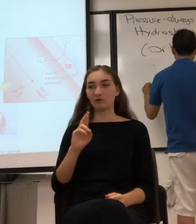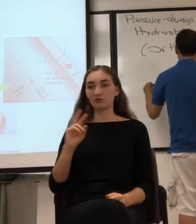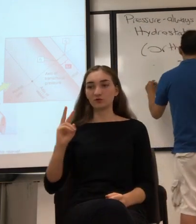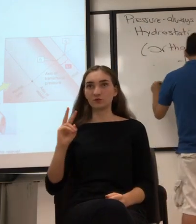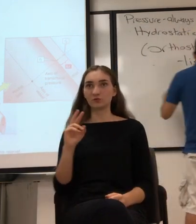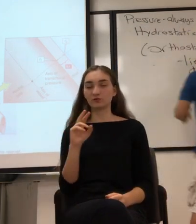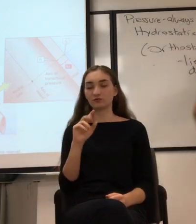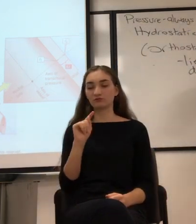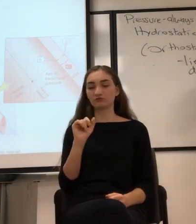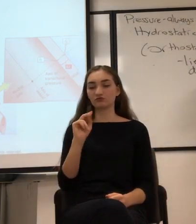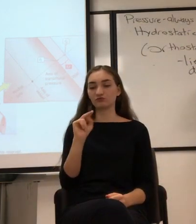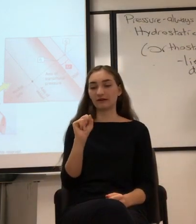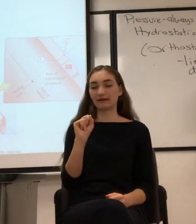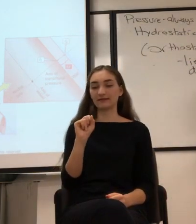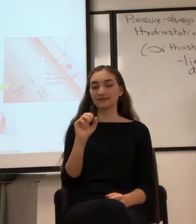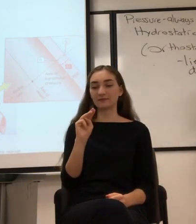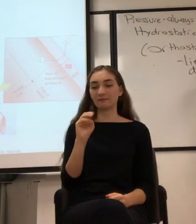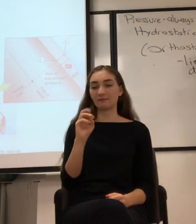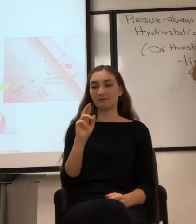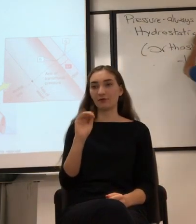pressure.